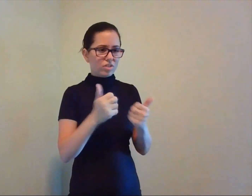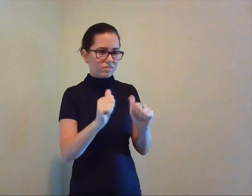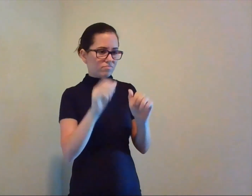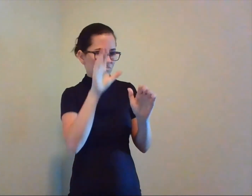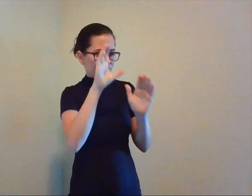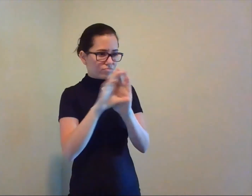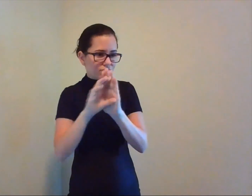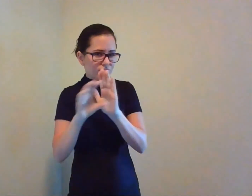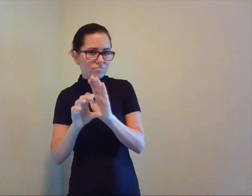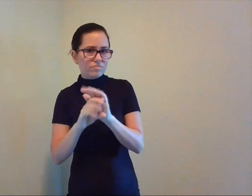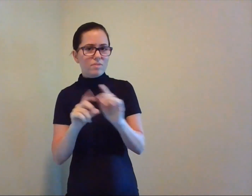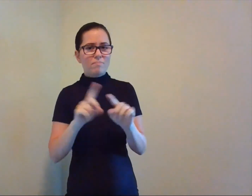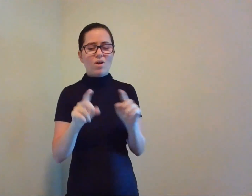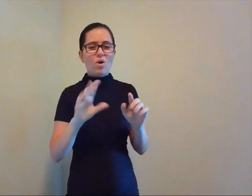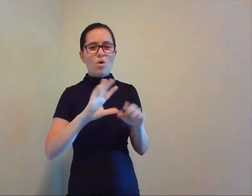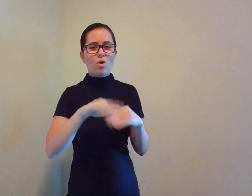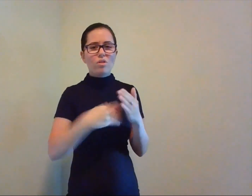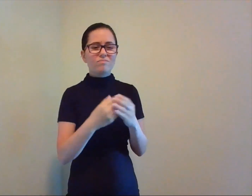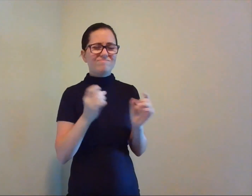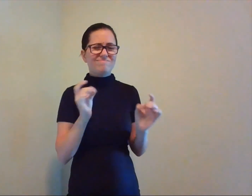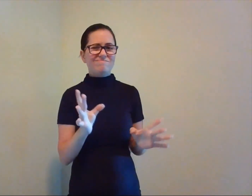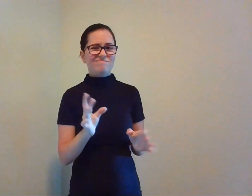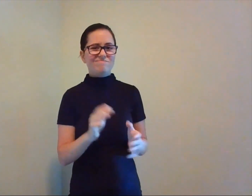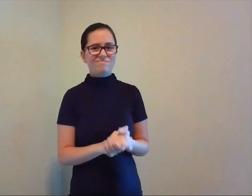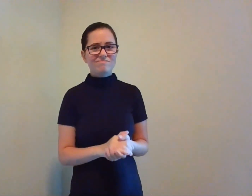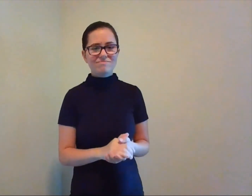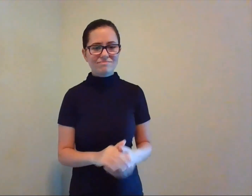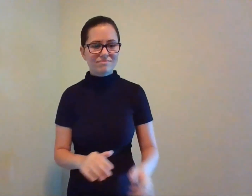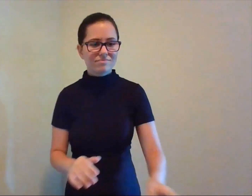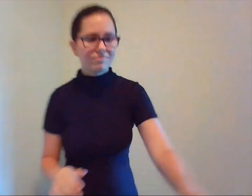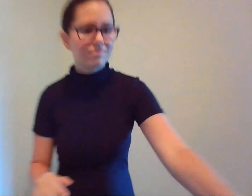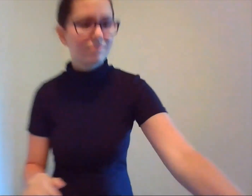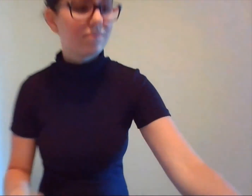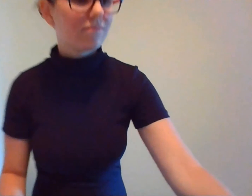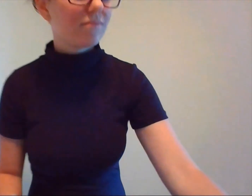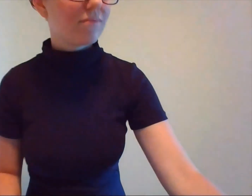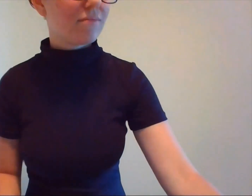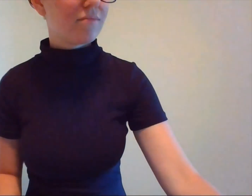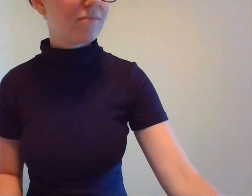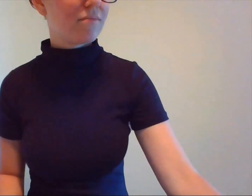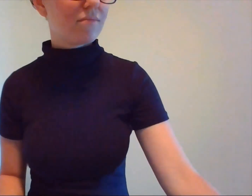What do you mean Multiple going back? trips. Be like, oh, this is. You can post multiple times. You can